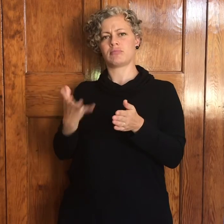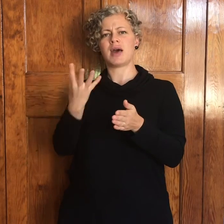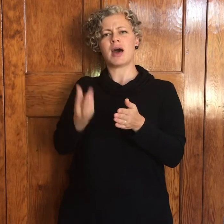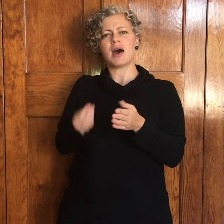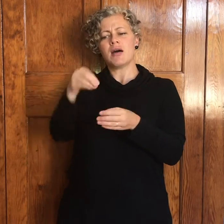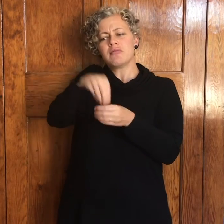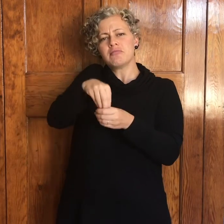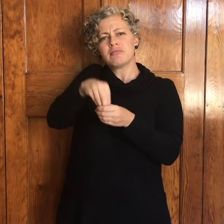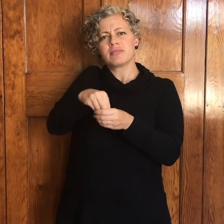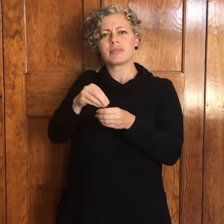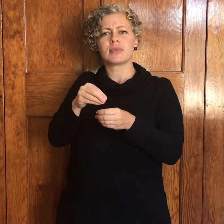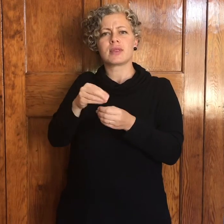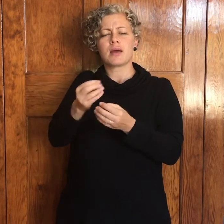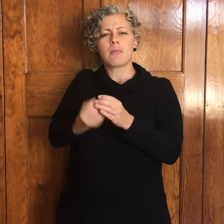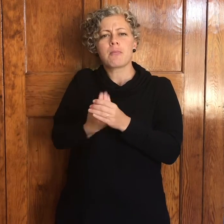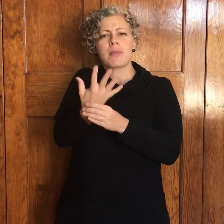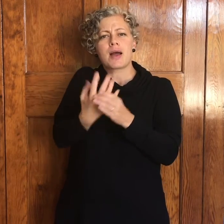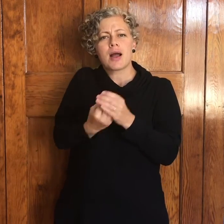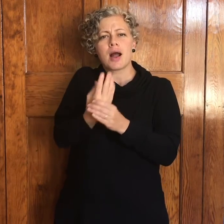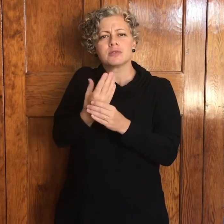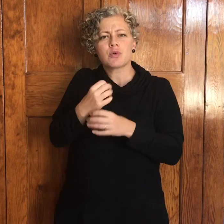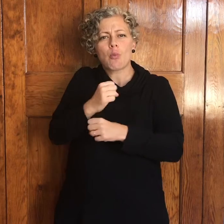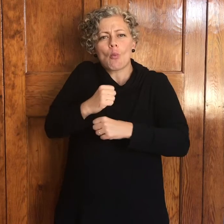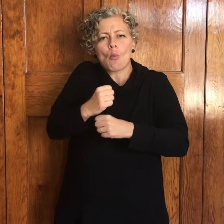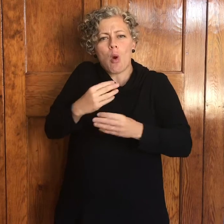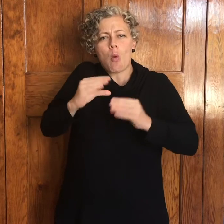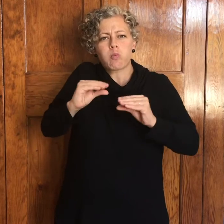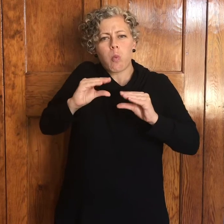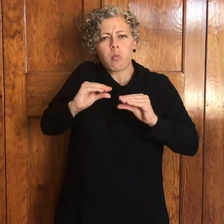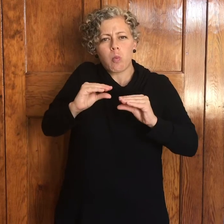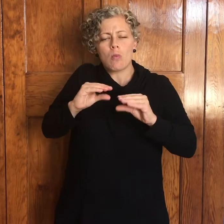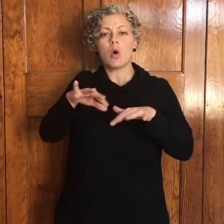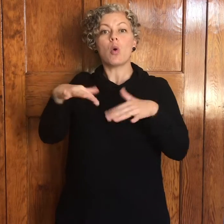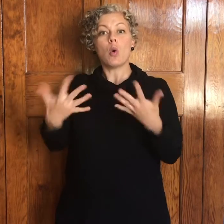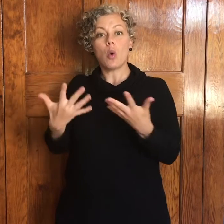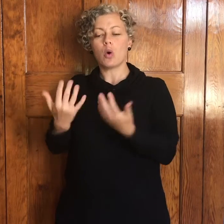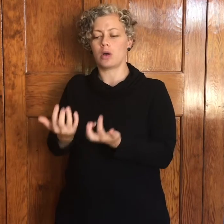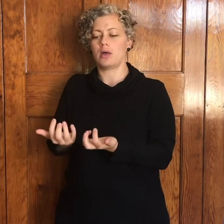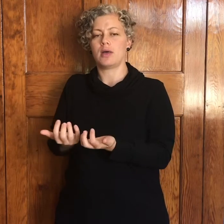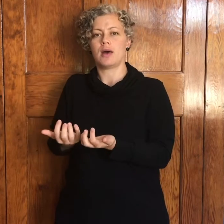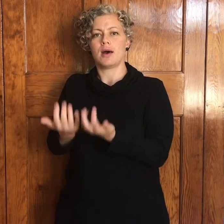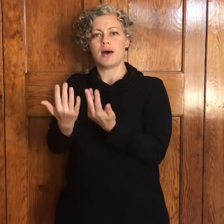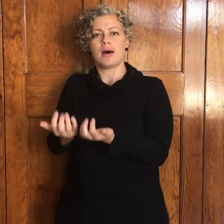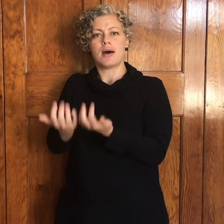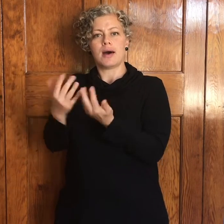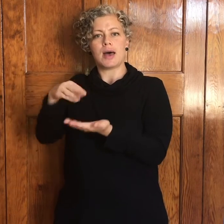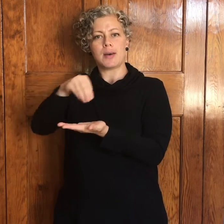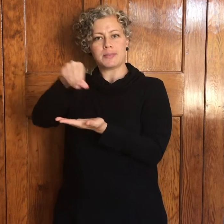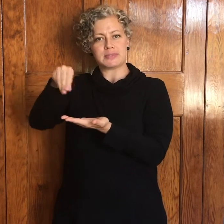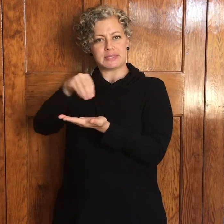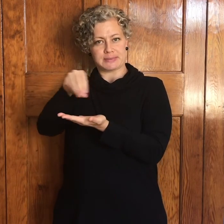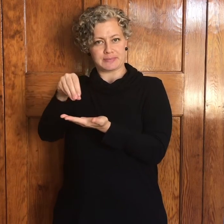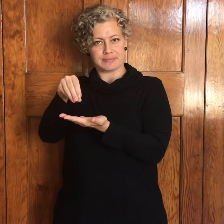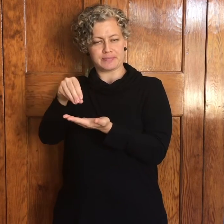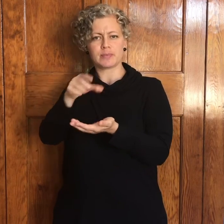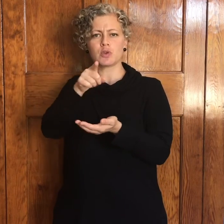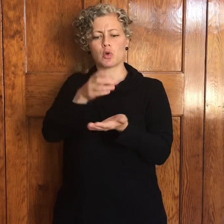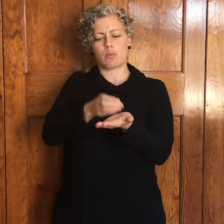succulents or herbs. Choose 3 to 4 small potted plants and put them